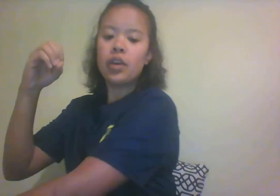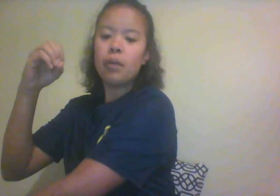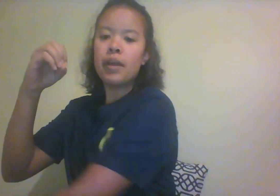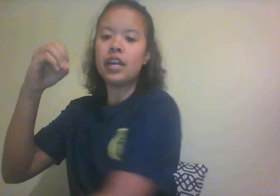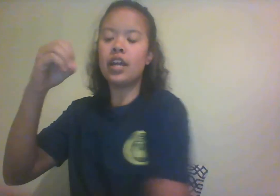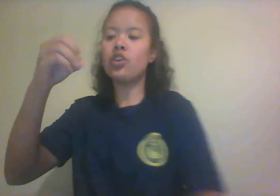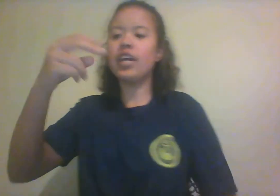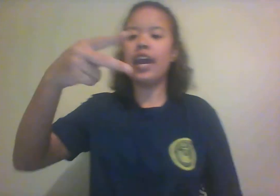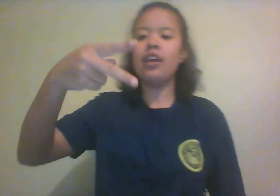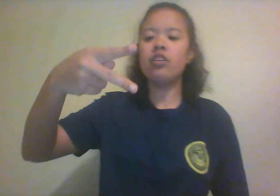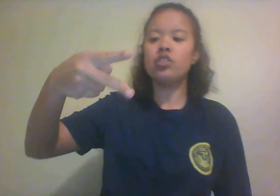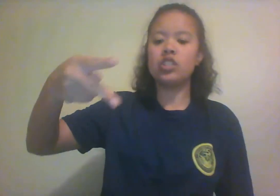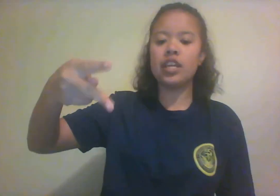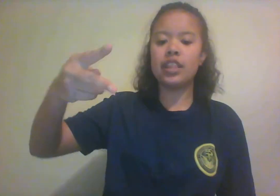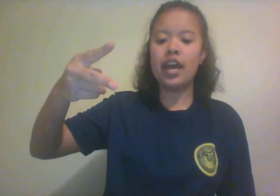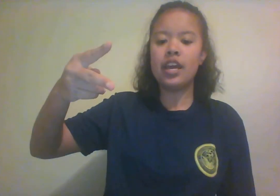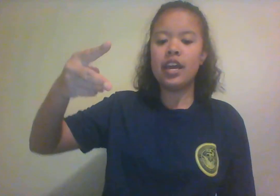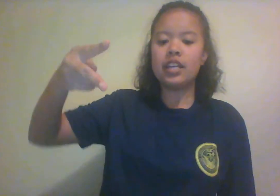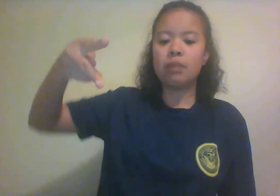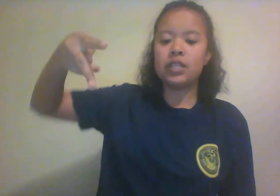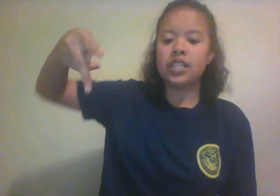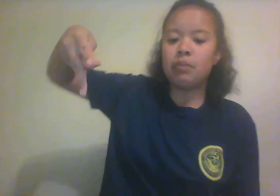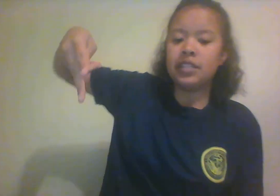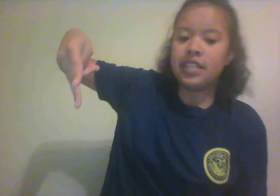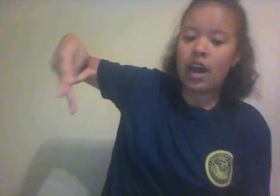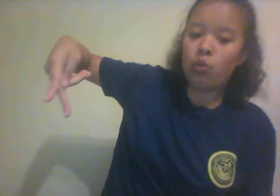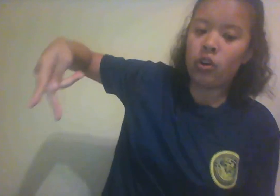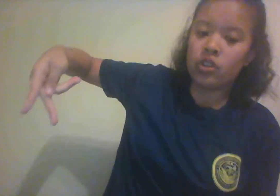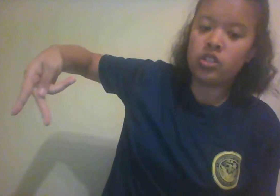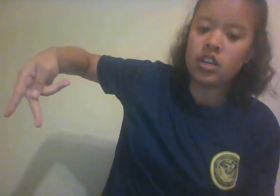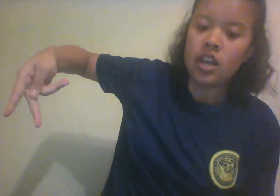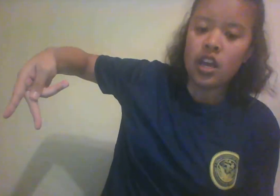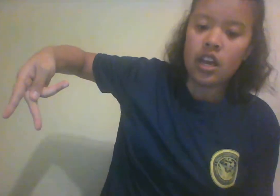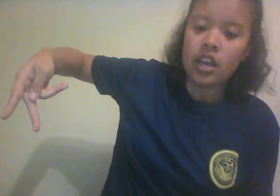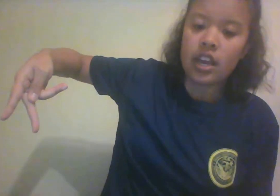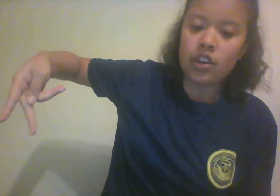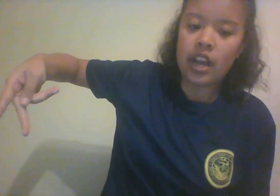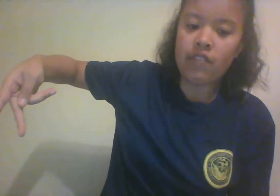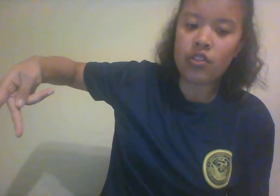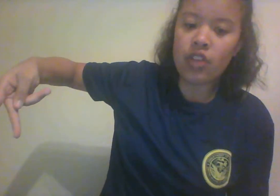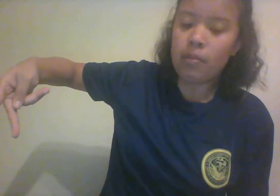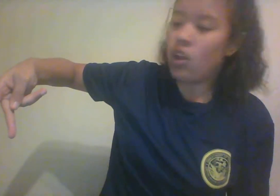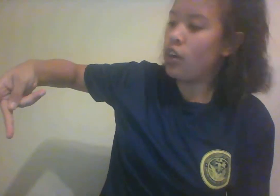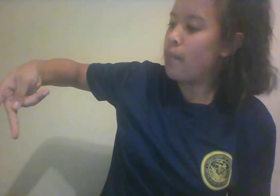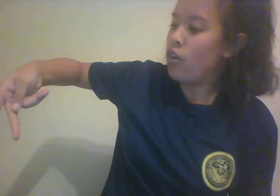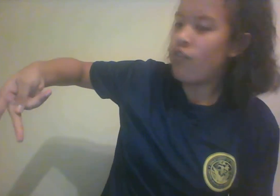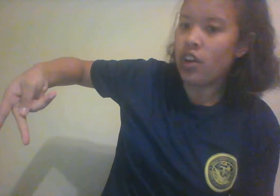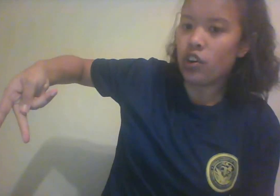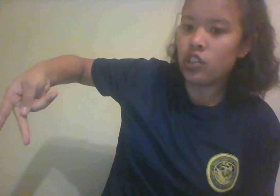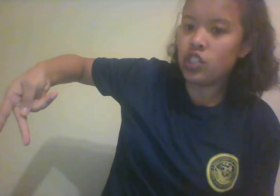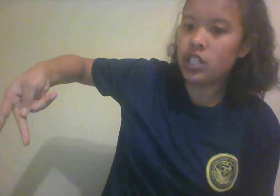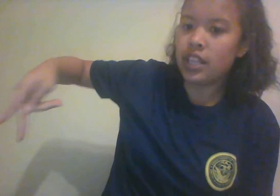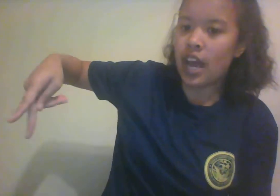we're going to make another K, just like that, except it's going to be downwards. and you're going to have your thumb along your middle finger, just like that.